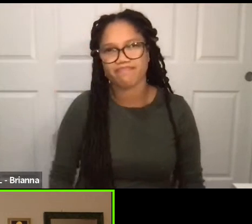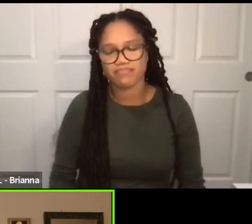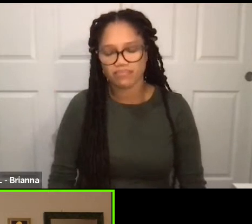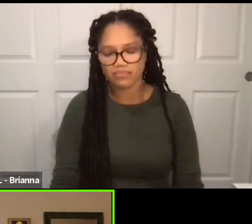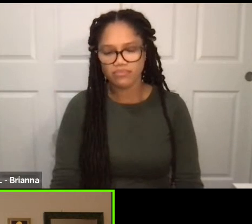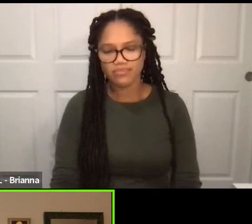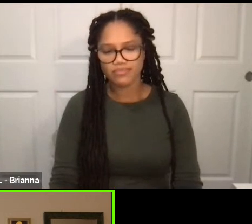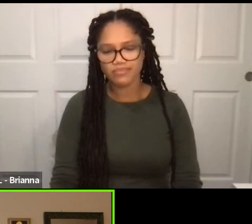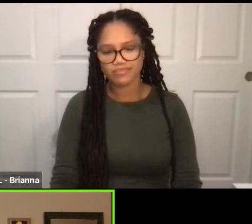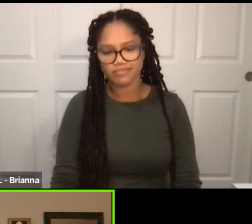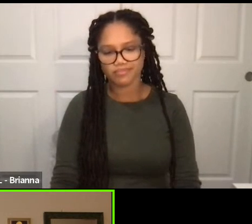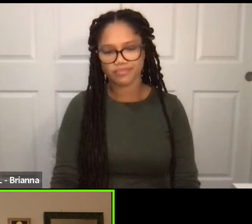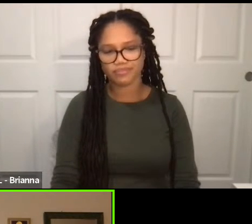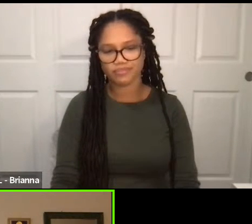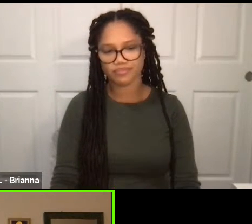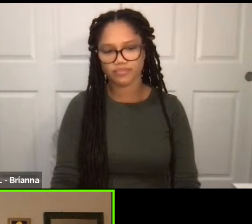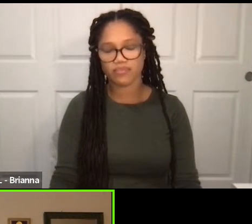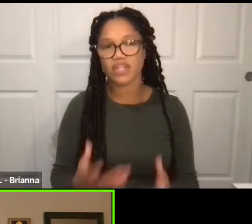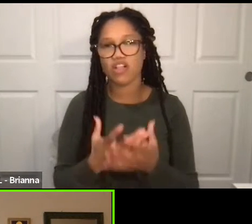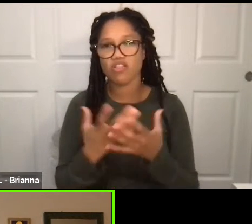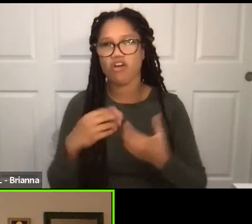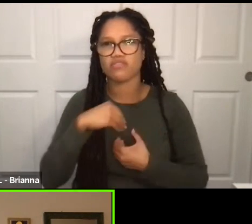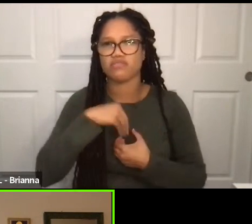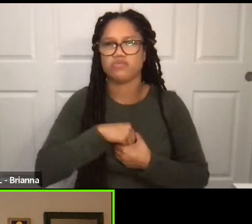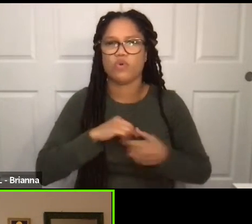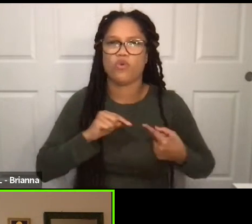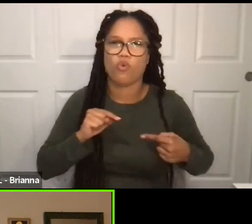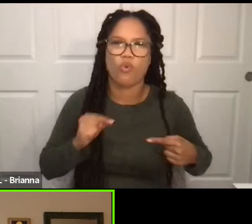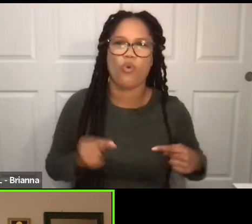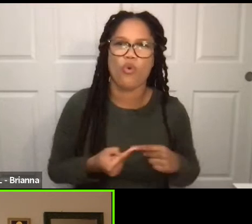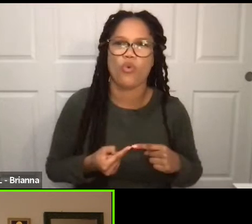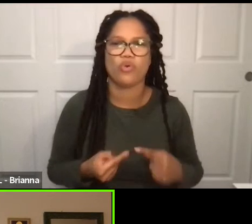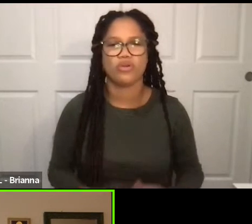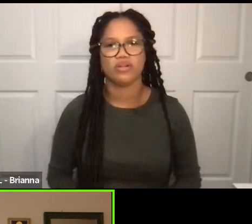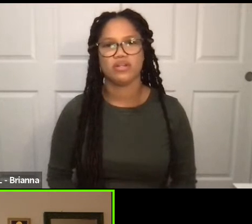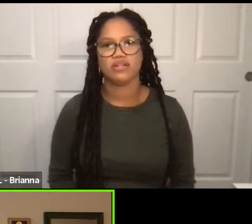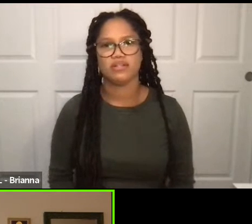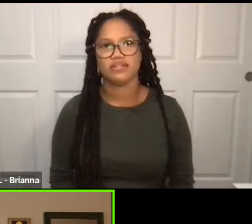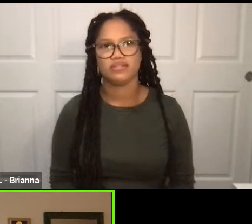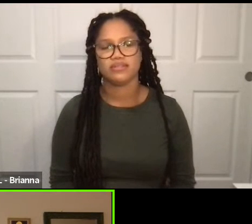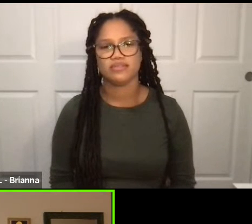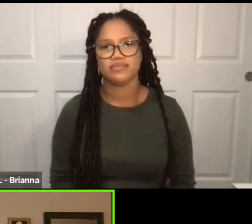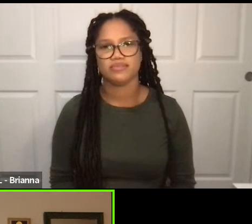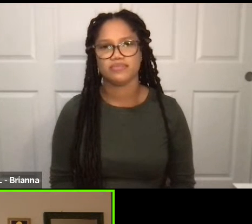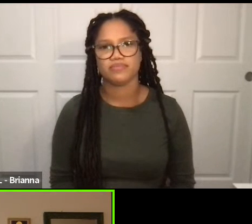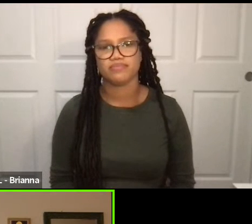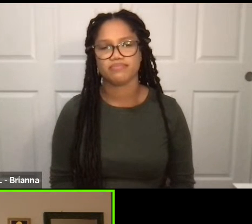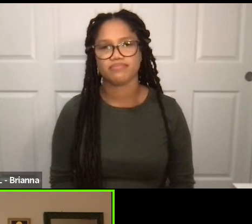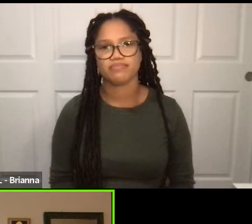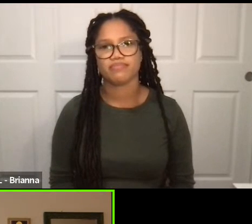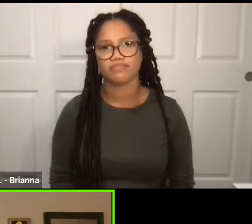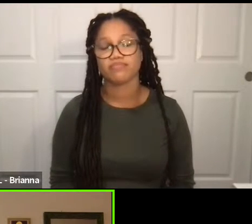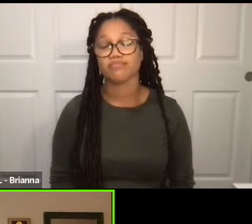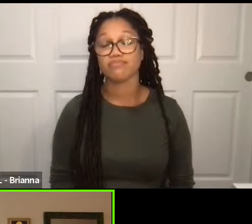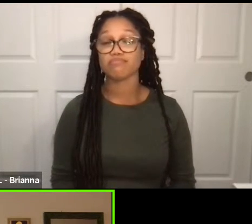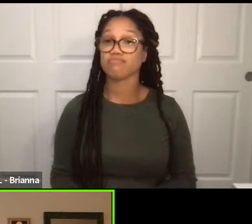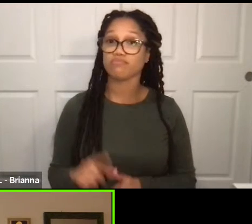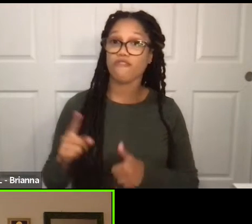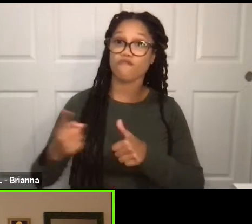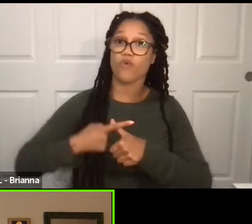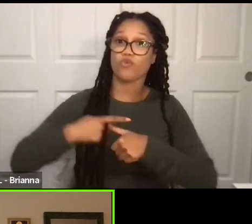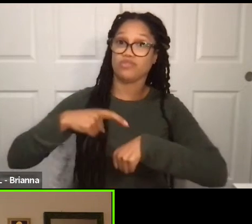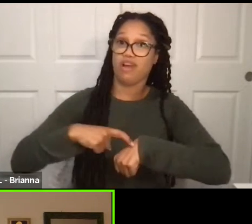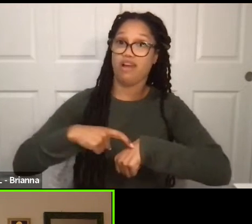just a lot of hurt. But for the first time in a long while, I'm starting